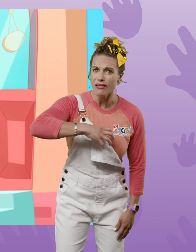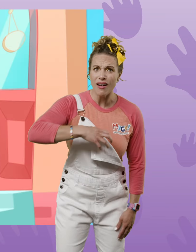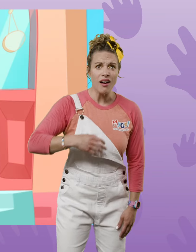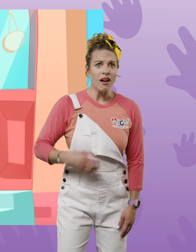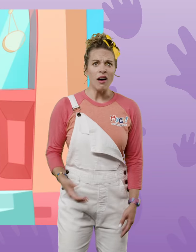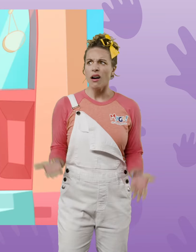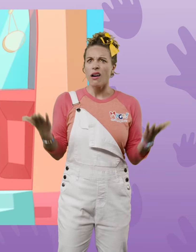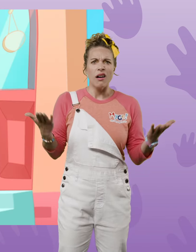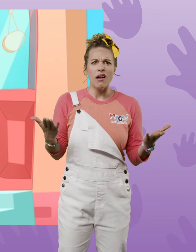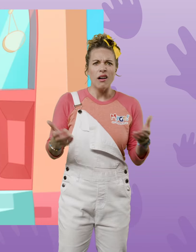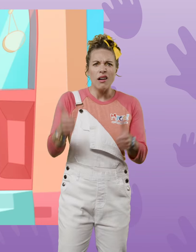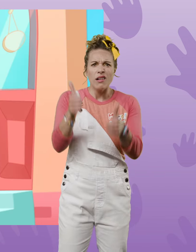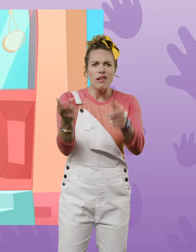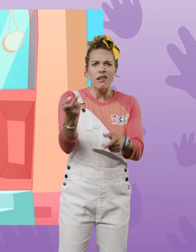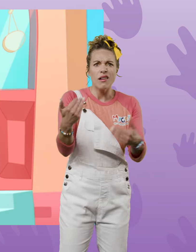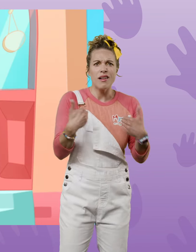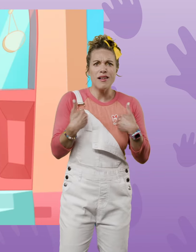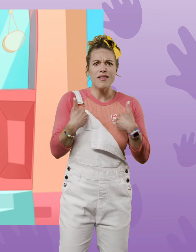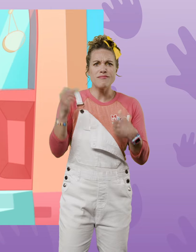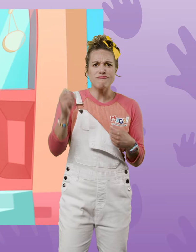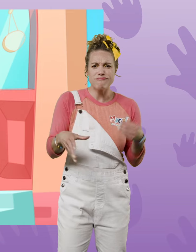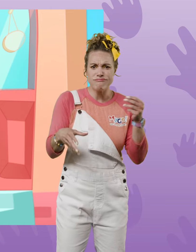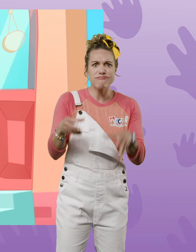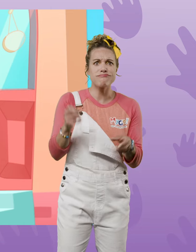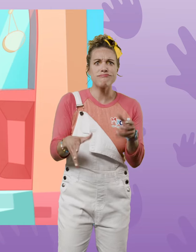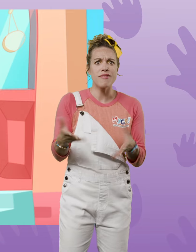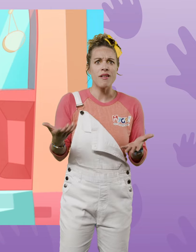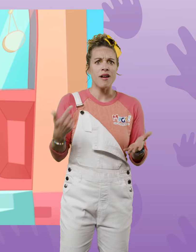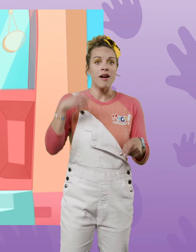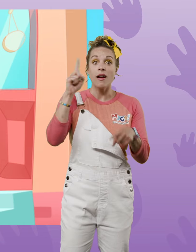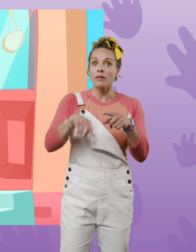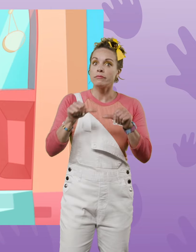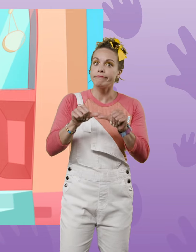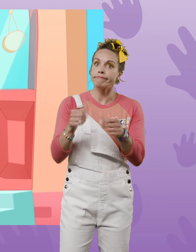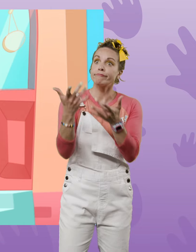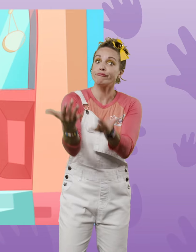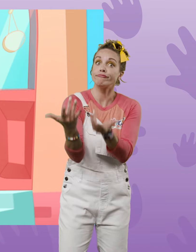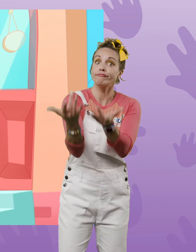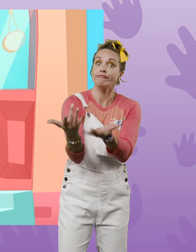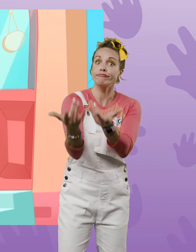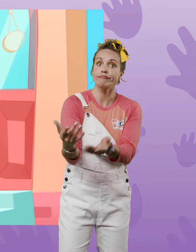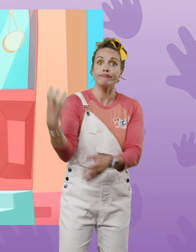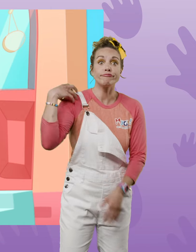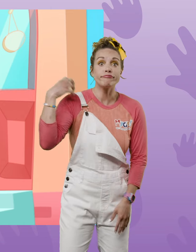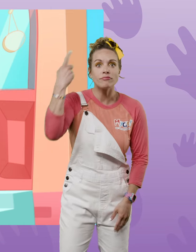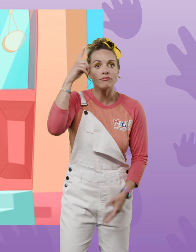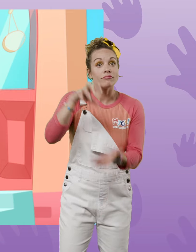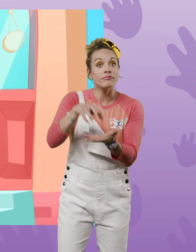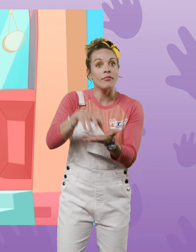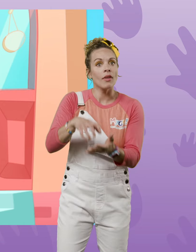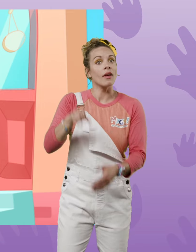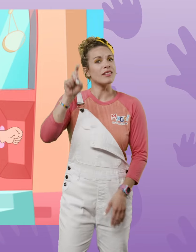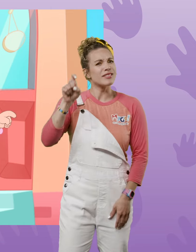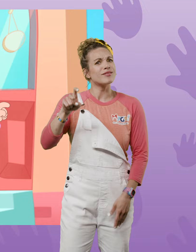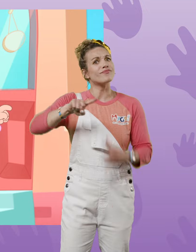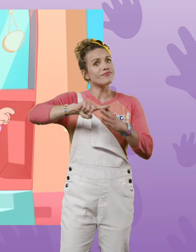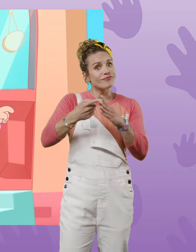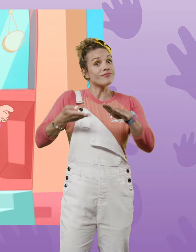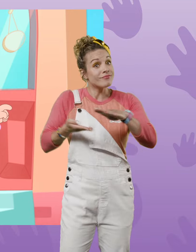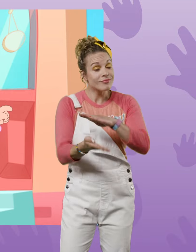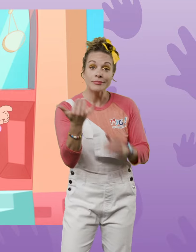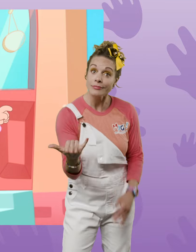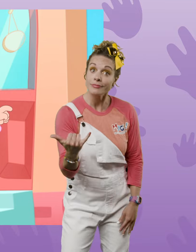Two Morphles? Well, which one has my ingredients? I can't keep the mayor waiting any longer for the cake. I need to